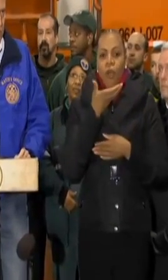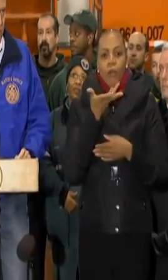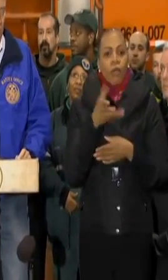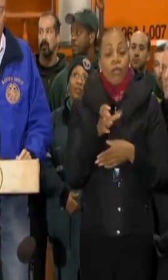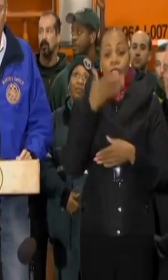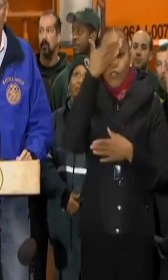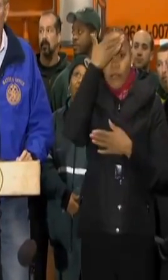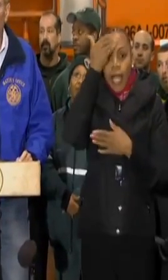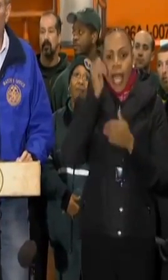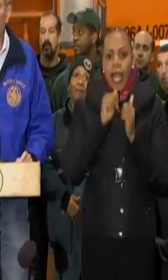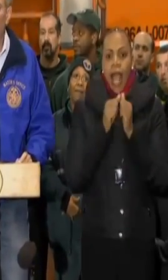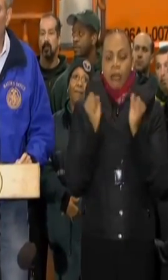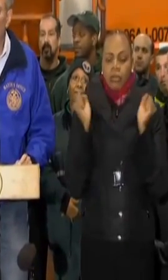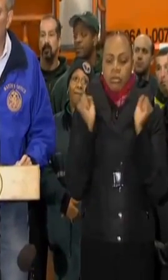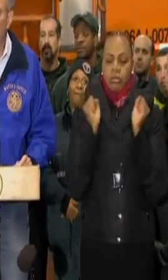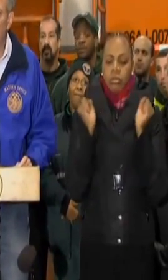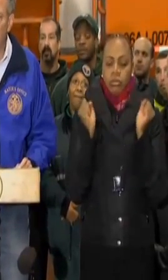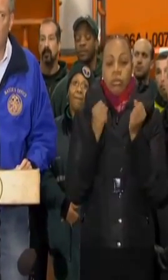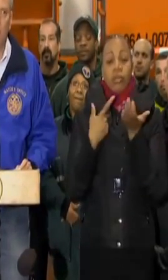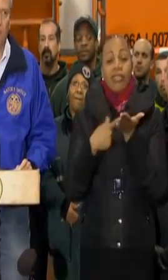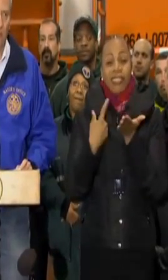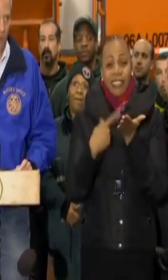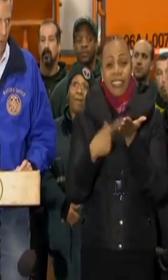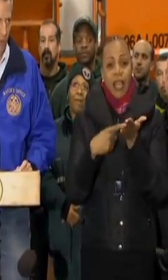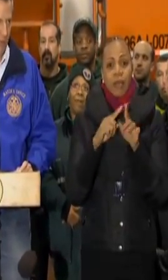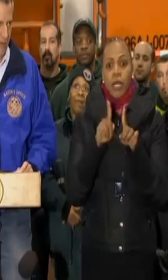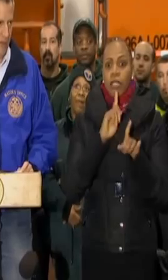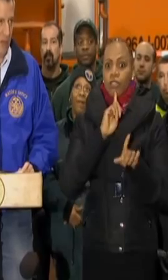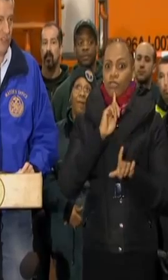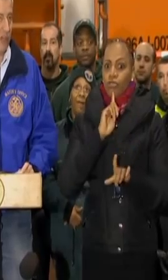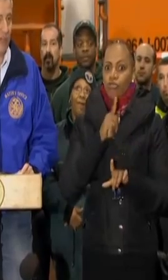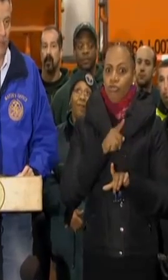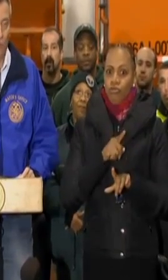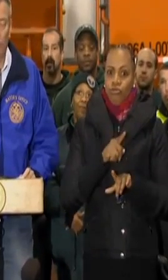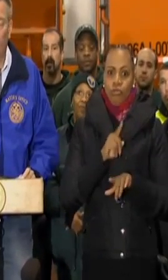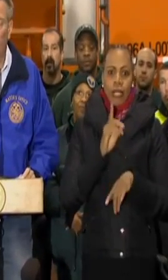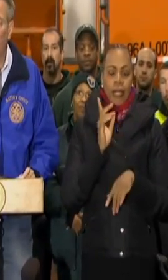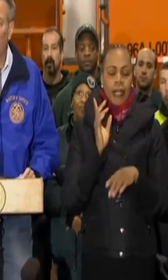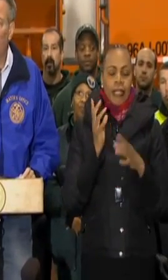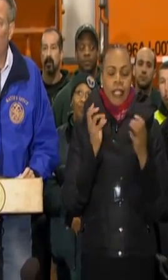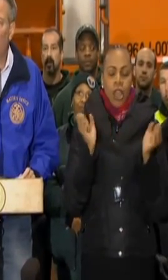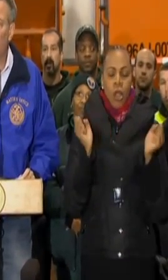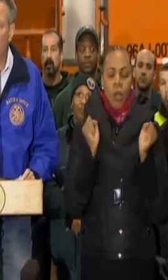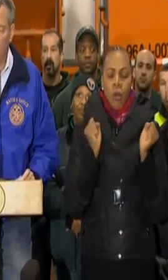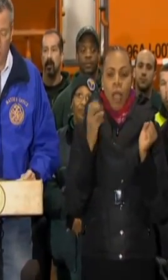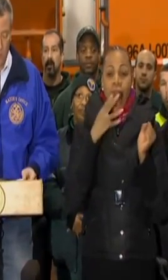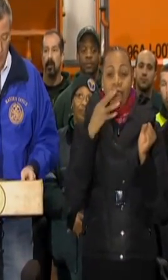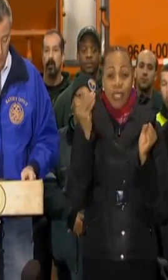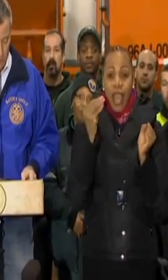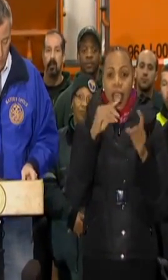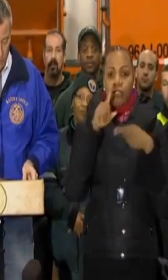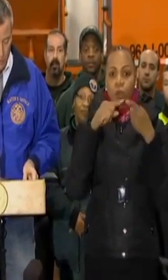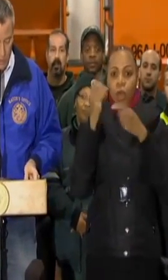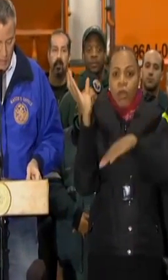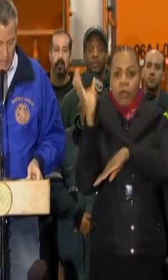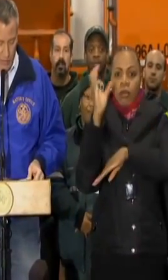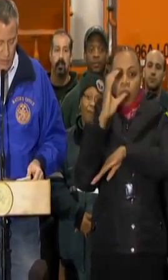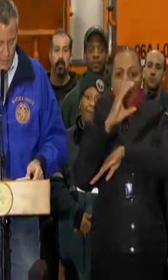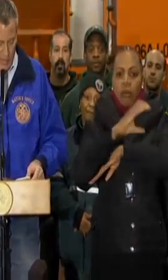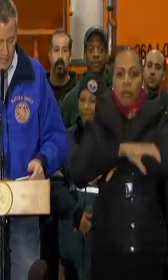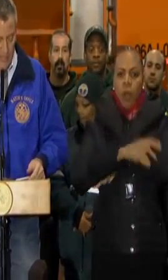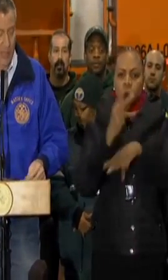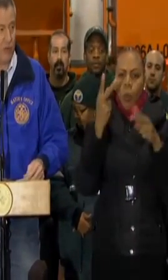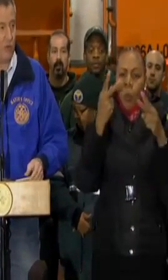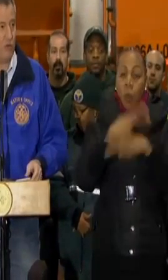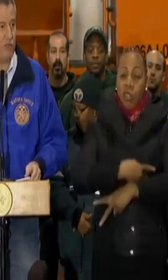cold it is. I'm going to talk about it in a moment, but this is deceptively cold out there, and it's going to get colder when the sun goes down. So anyone